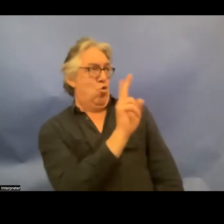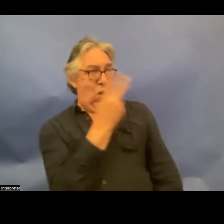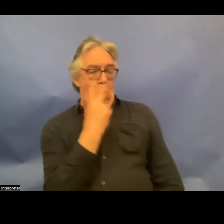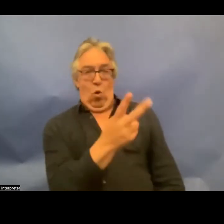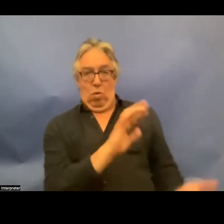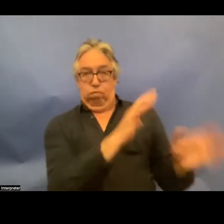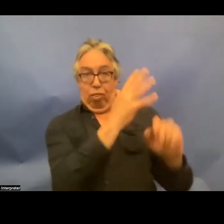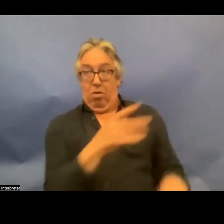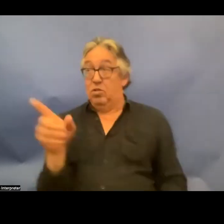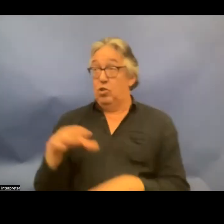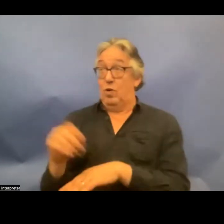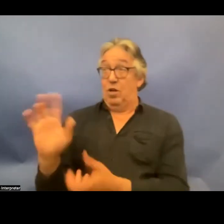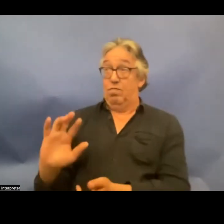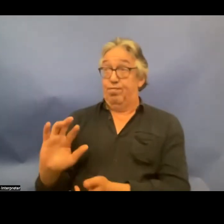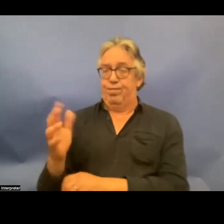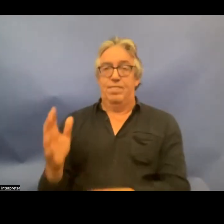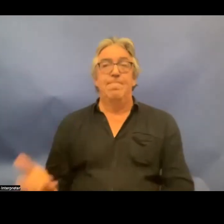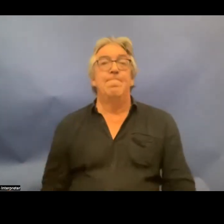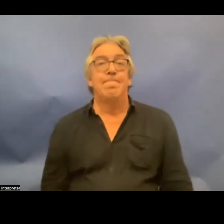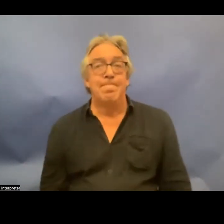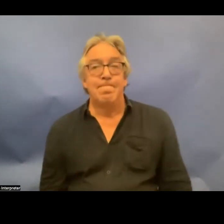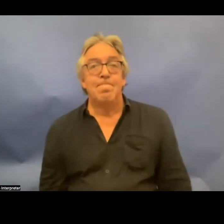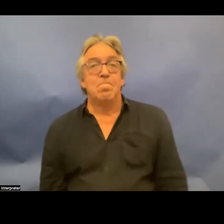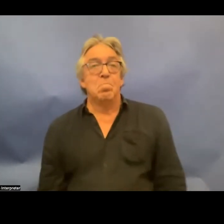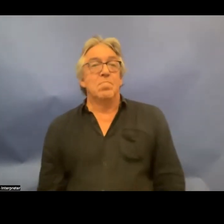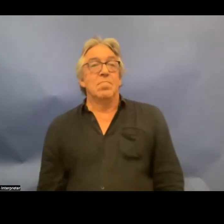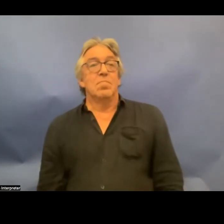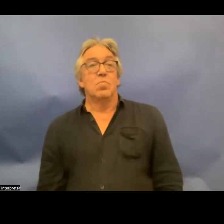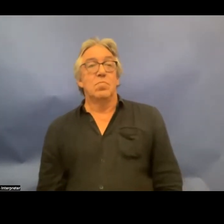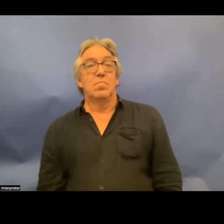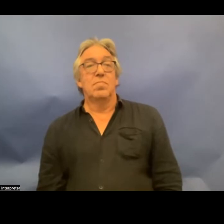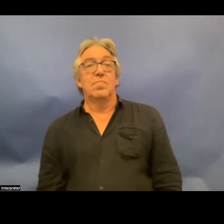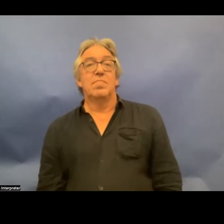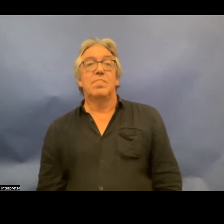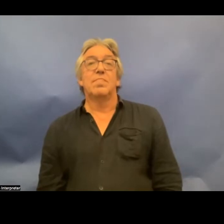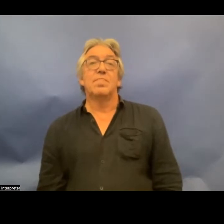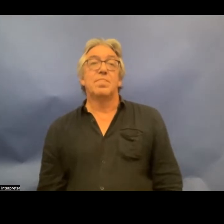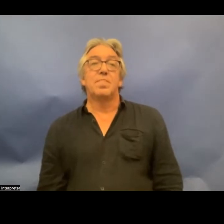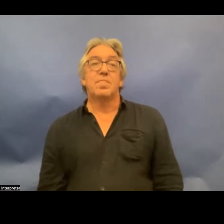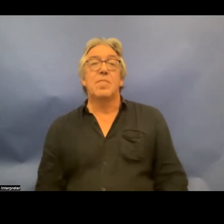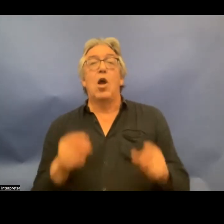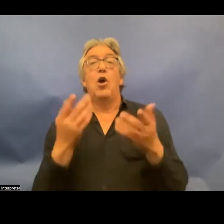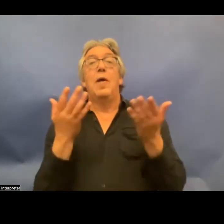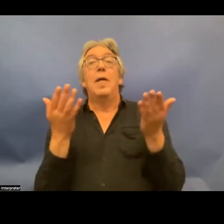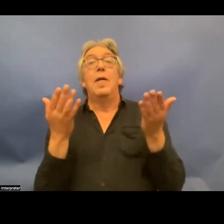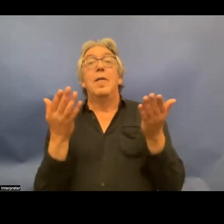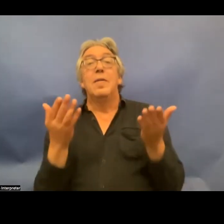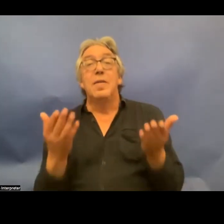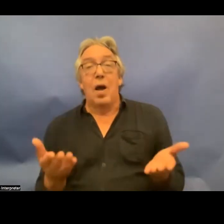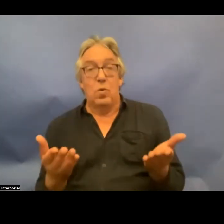disabilities were brought to institutions in Germany, I always flag the point, please have an eye on what happened in these